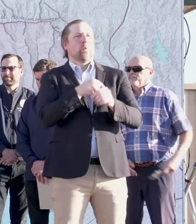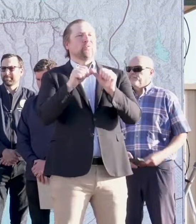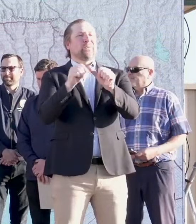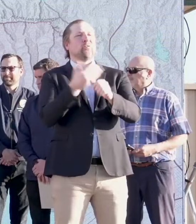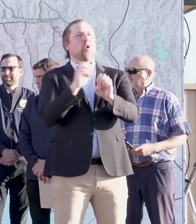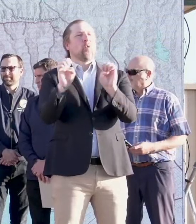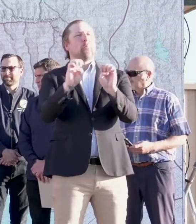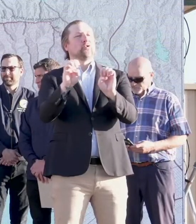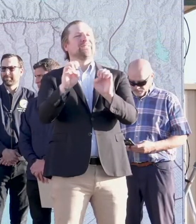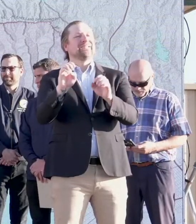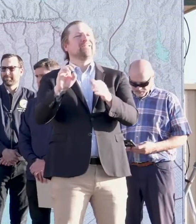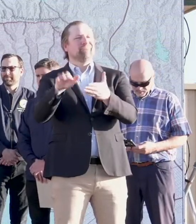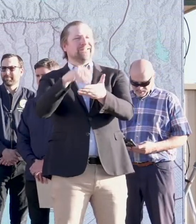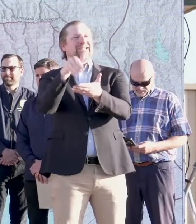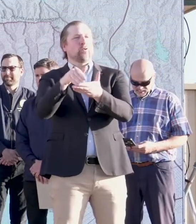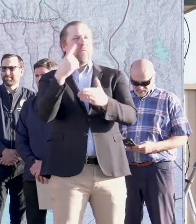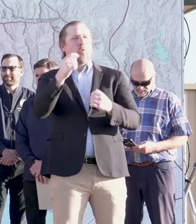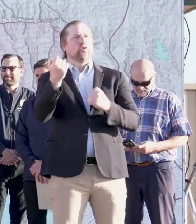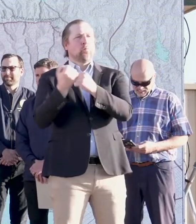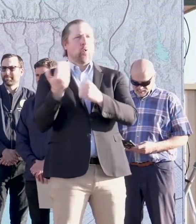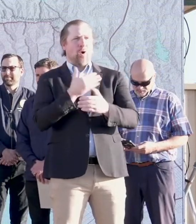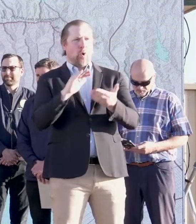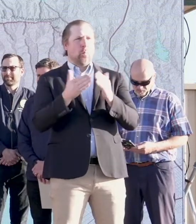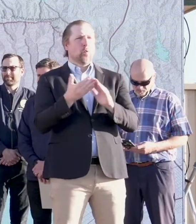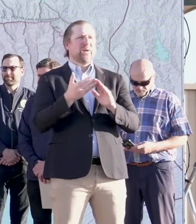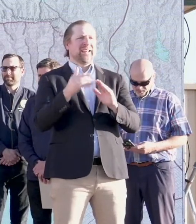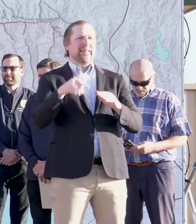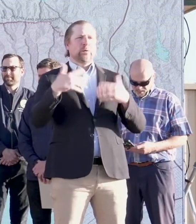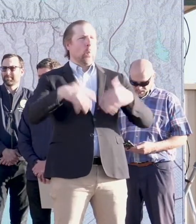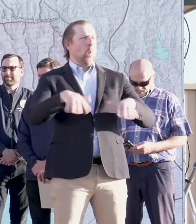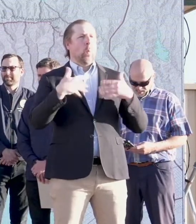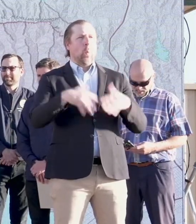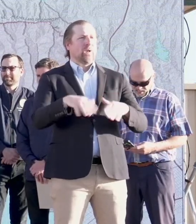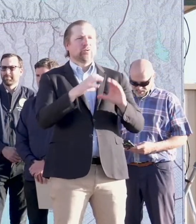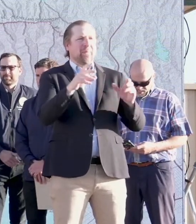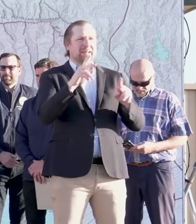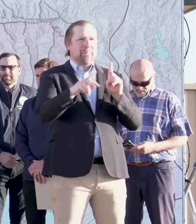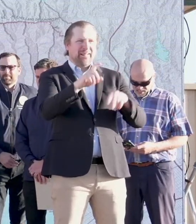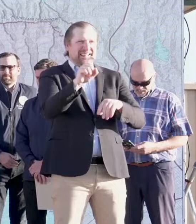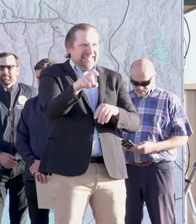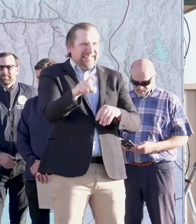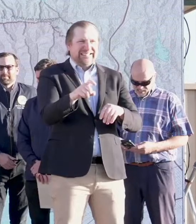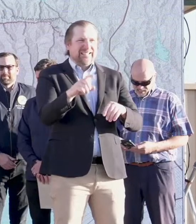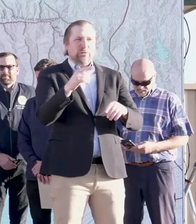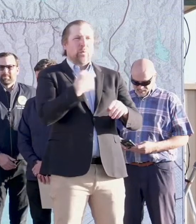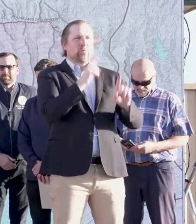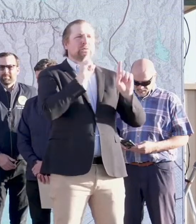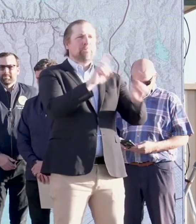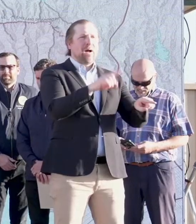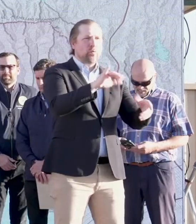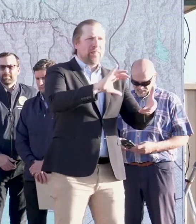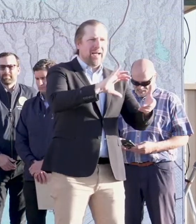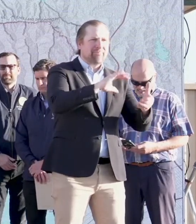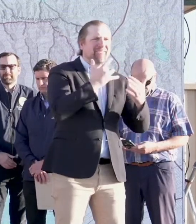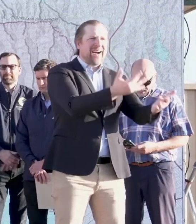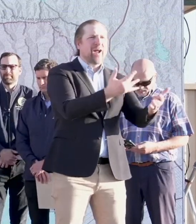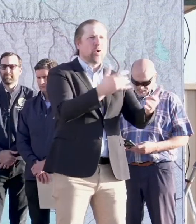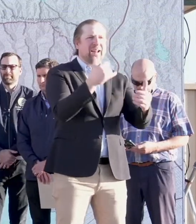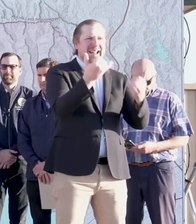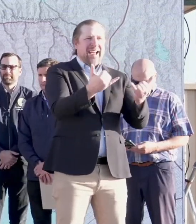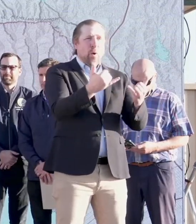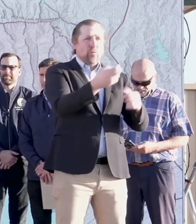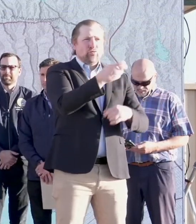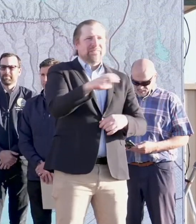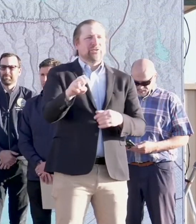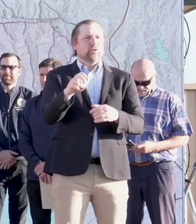Operations Center to support our community in this time of need as we quickly try to respond to the disaster and now are quickly transitioning to recovery.